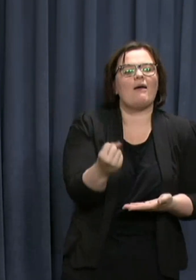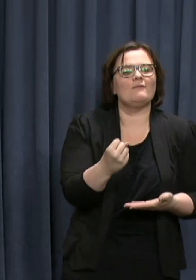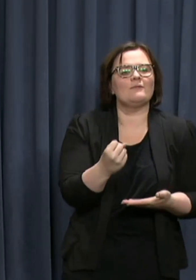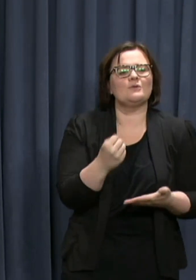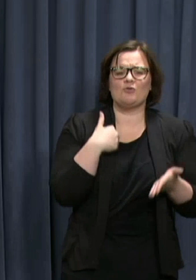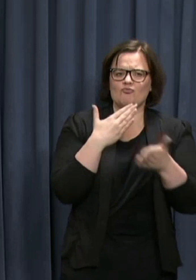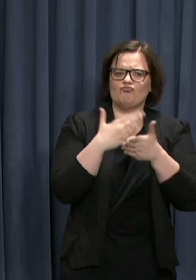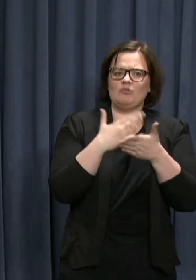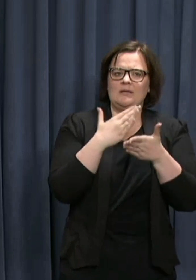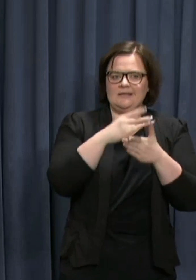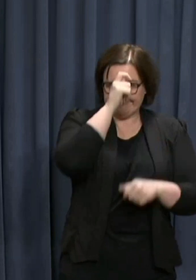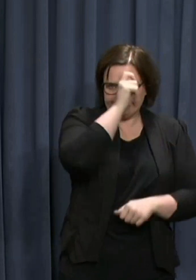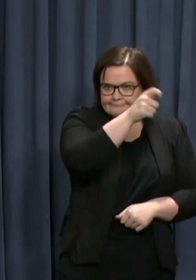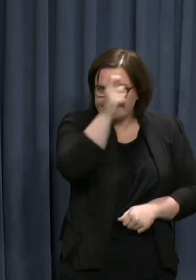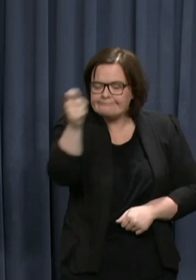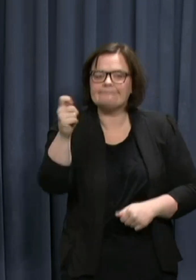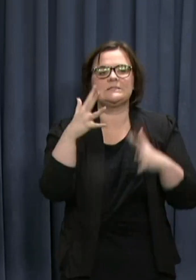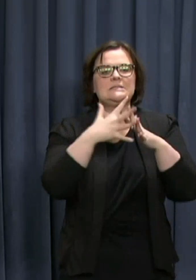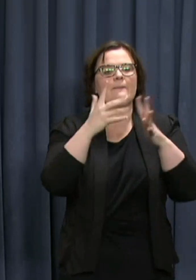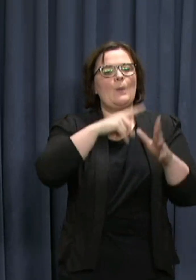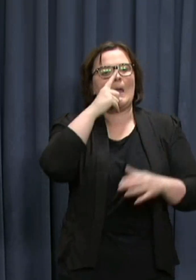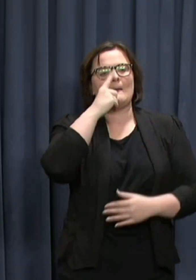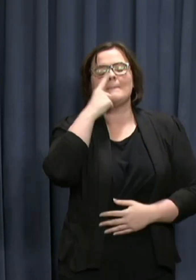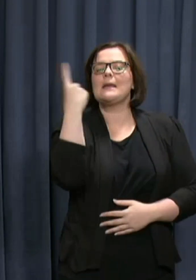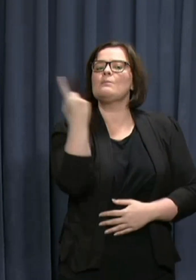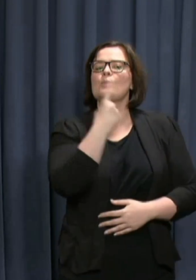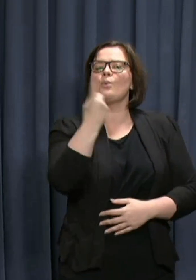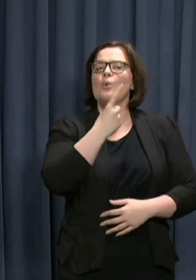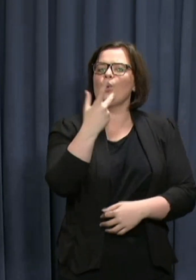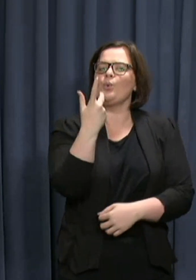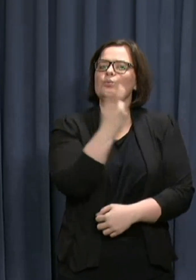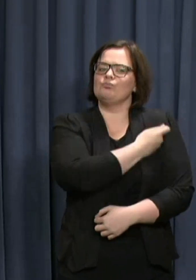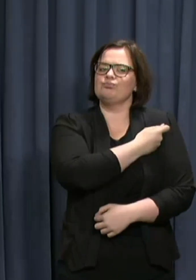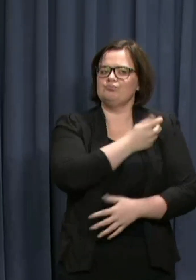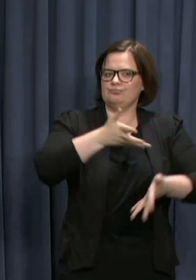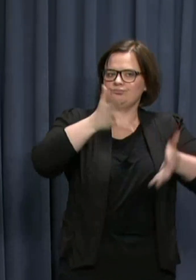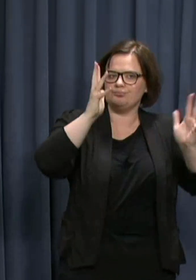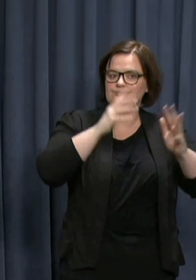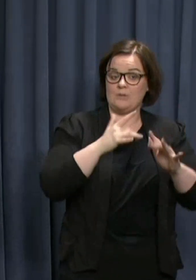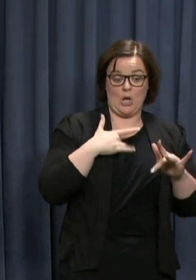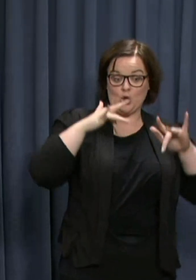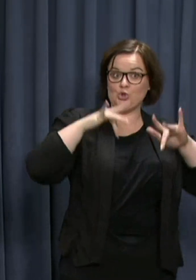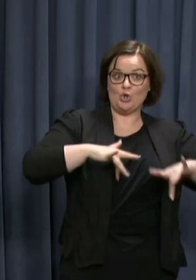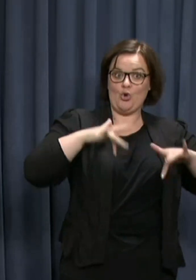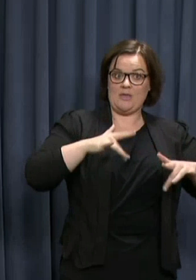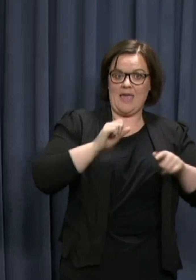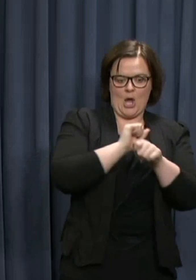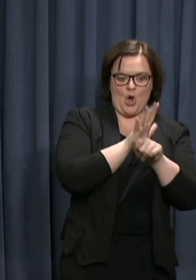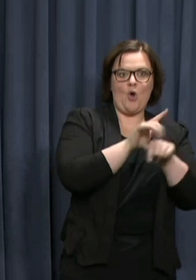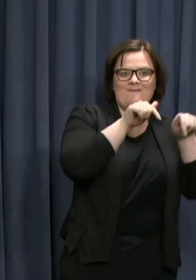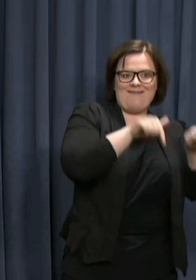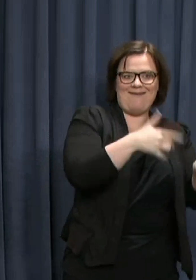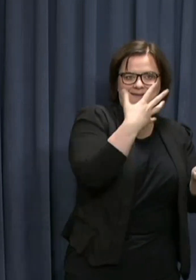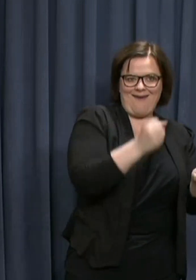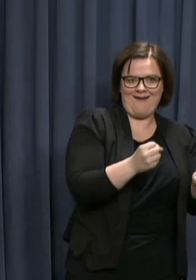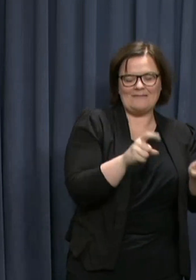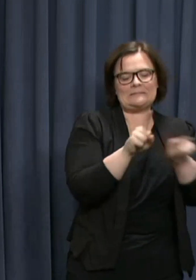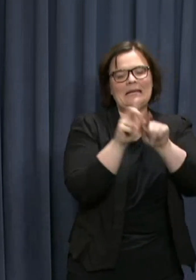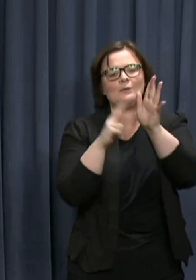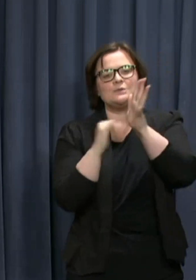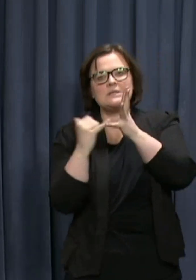done the right thing, even without the threat of COVID-19 in the local community, as some other jurisdictions have